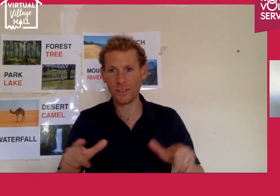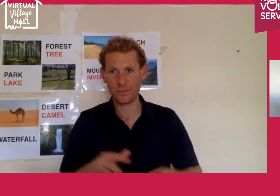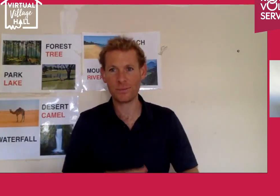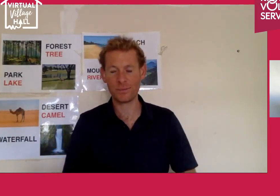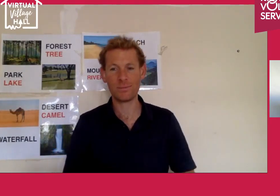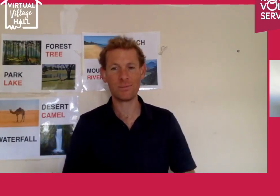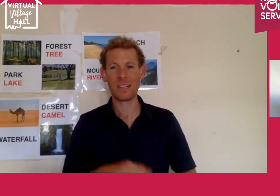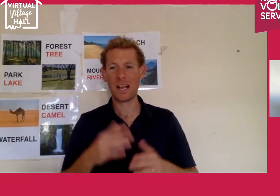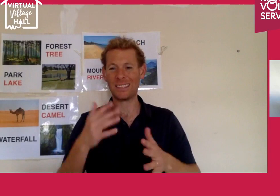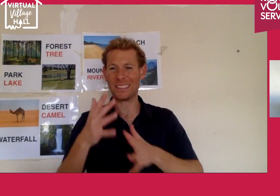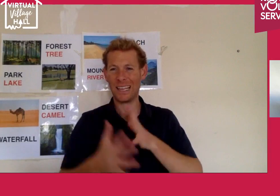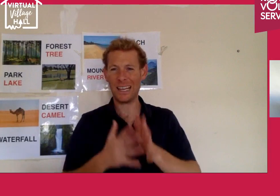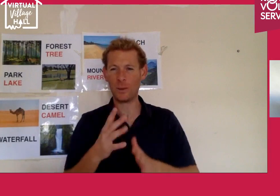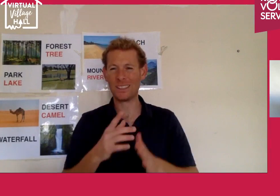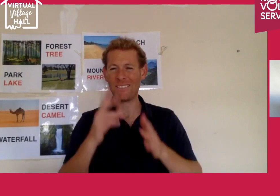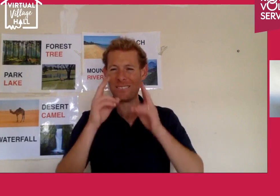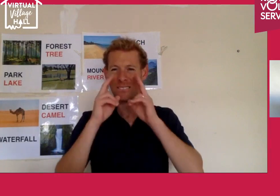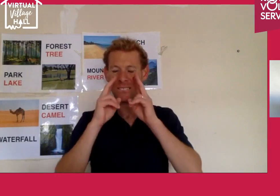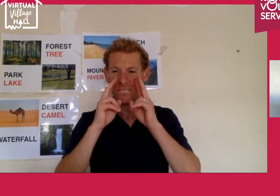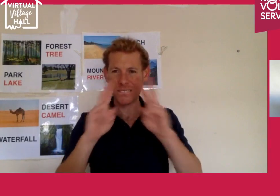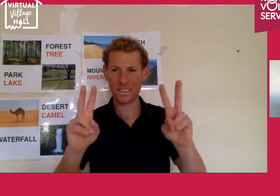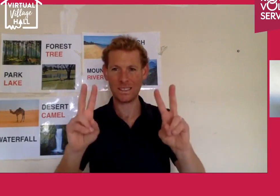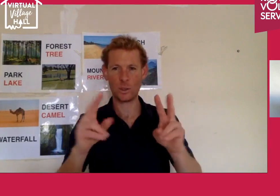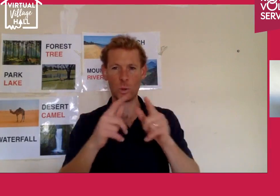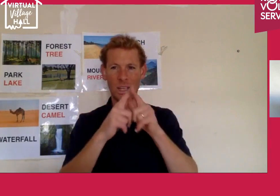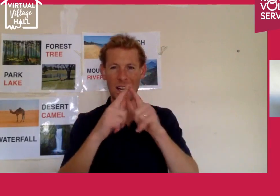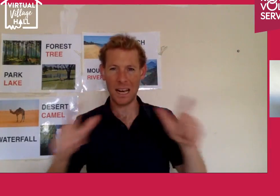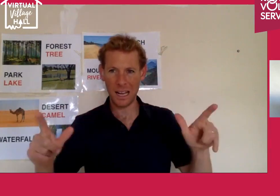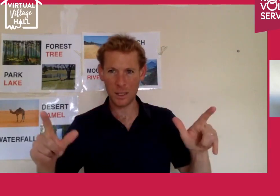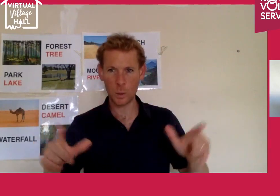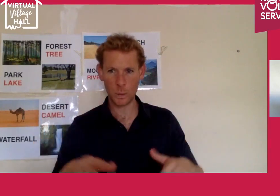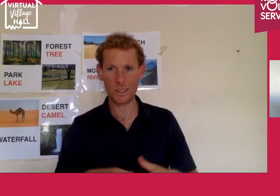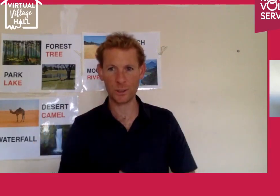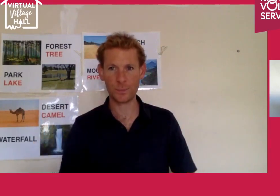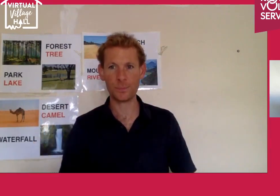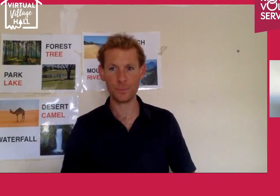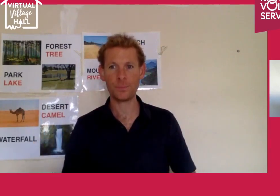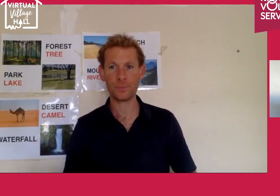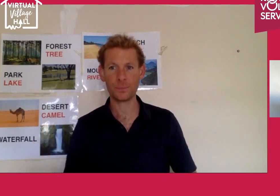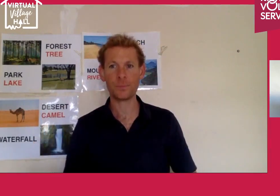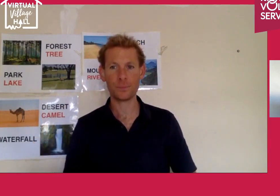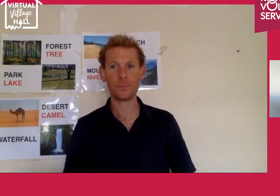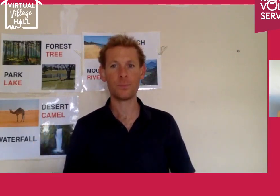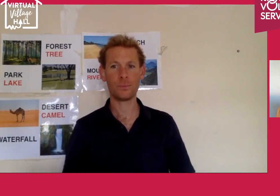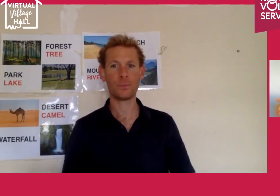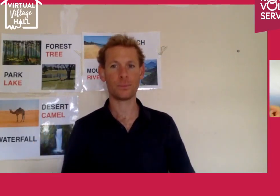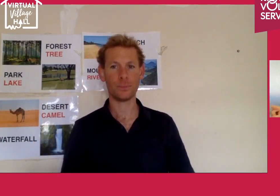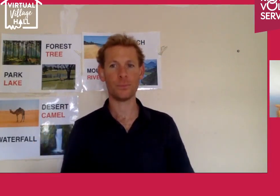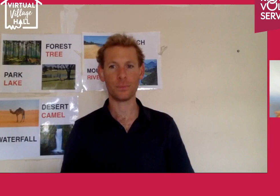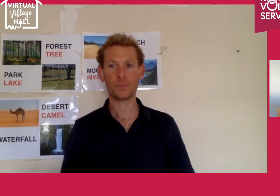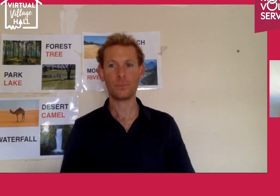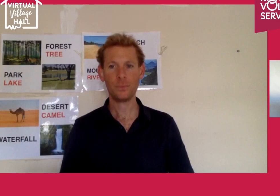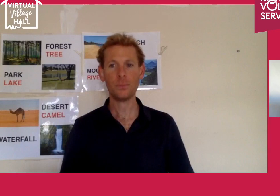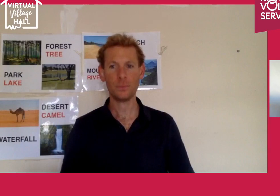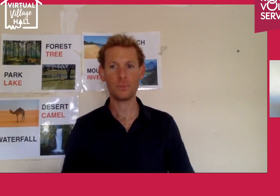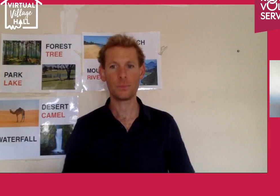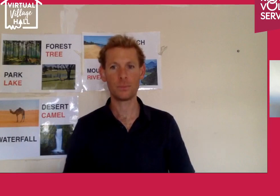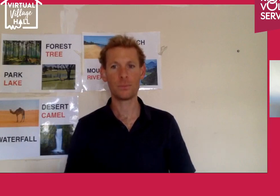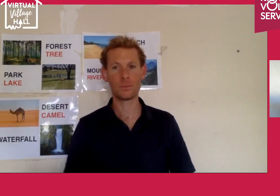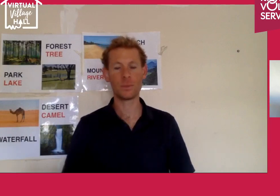language. Your mum always told you it was rude to point. It's not in sign language. We call it indexing, and we index to what we're talking about. We point